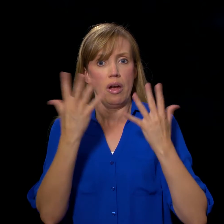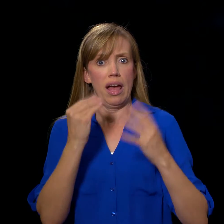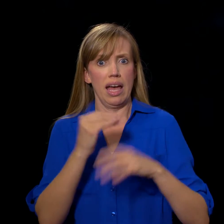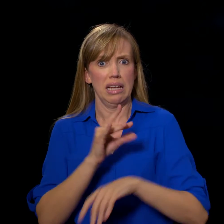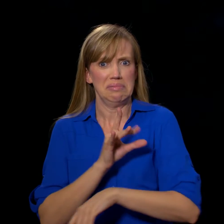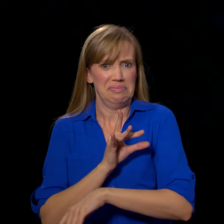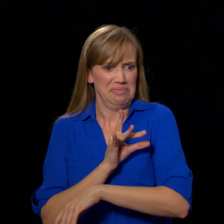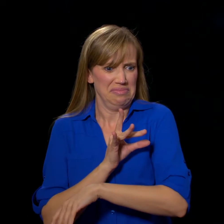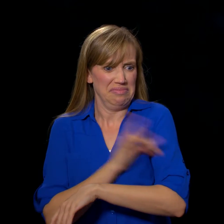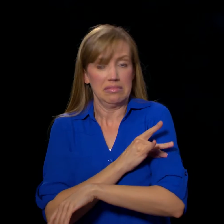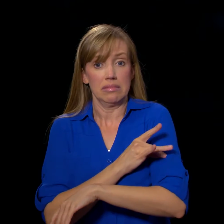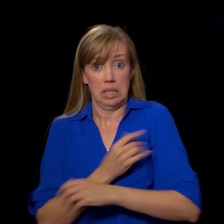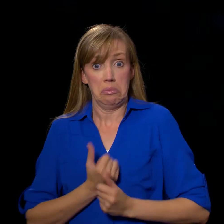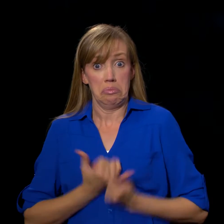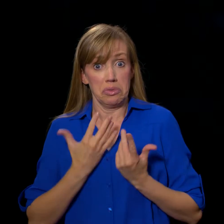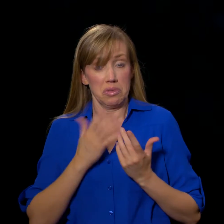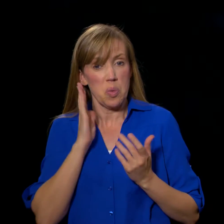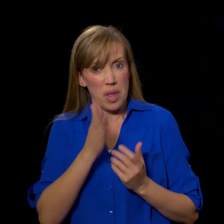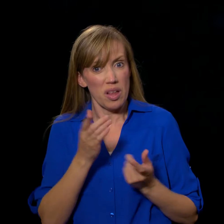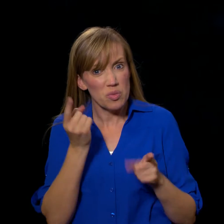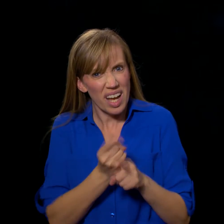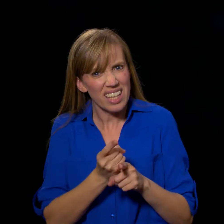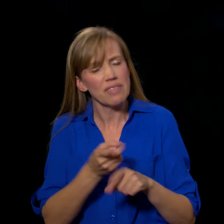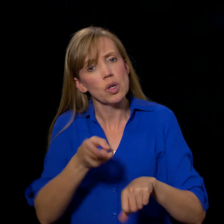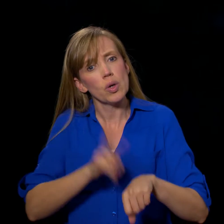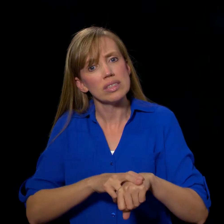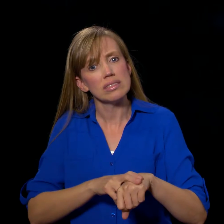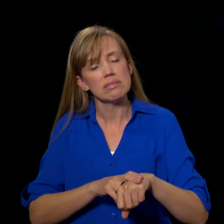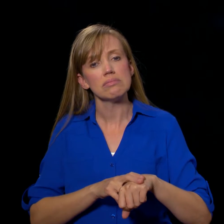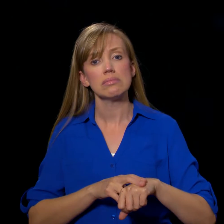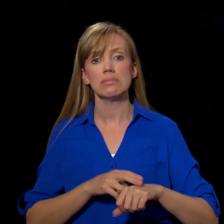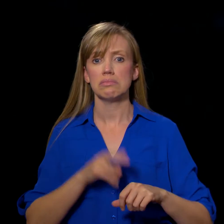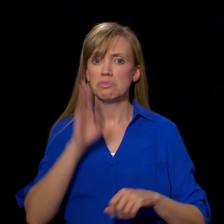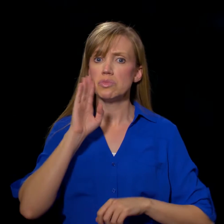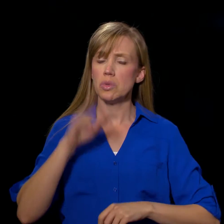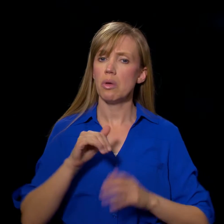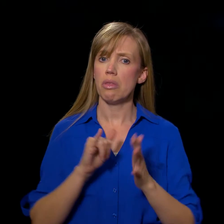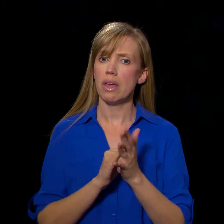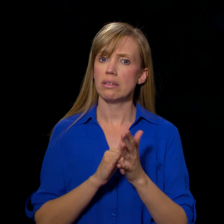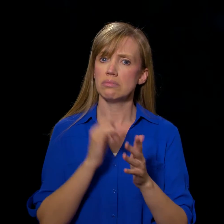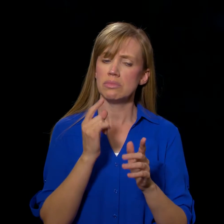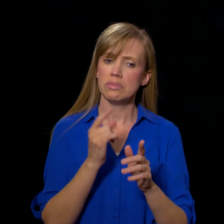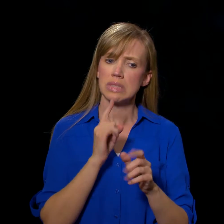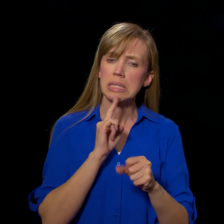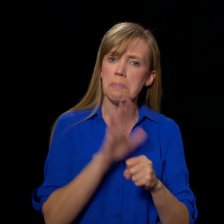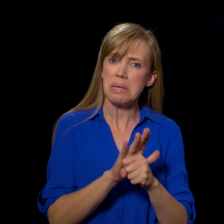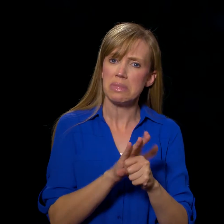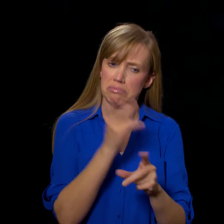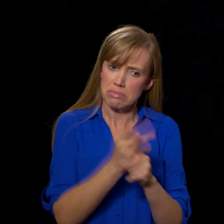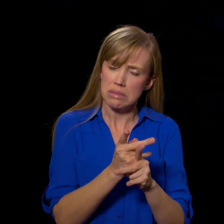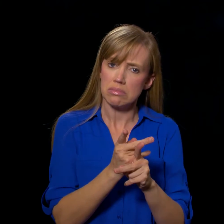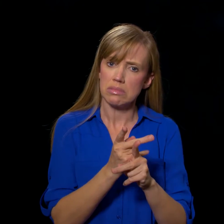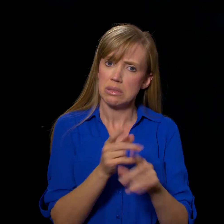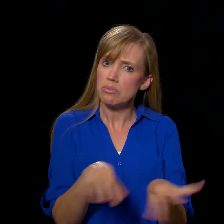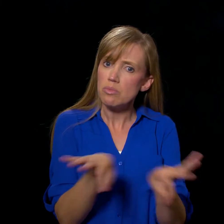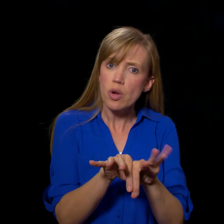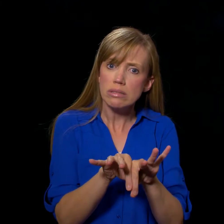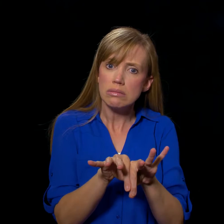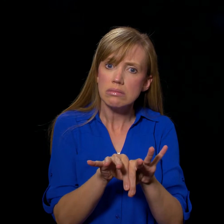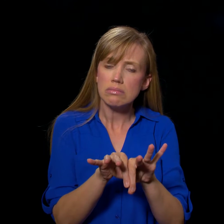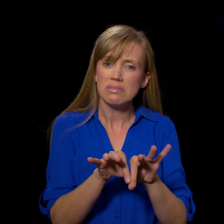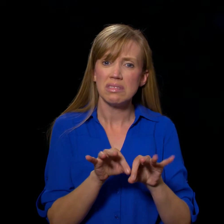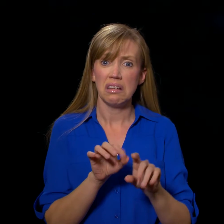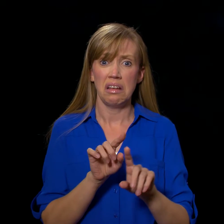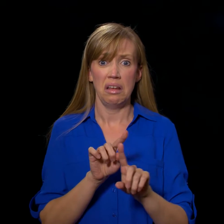be burned?" It isn't that God is behind the times. He knows that fidelity protects the human heart and fortifies relationships,